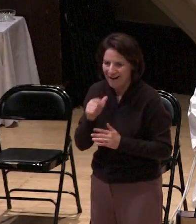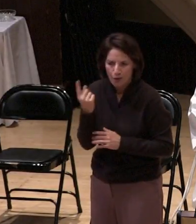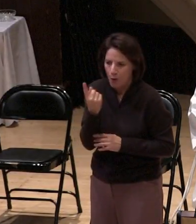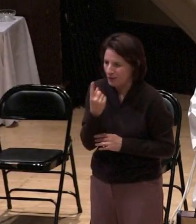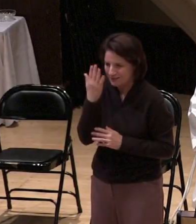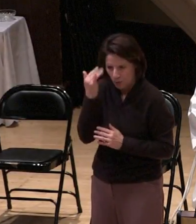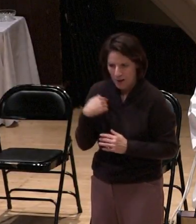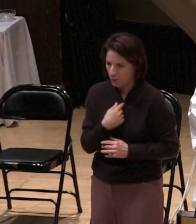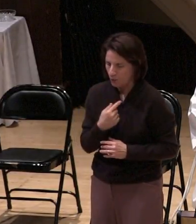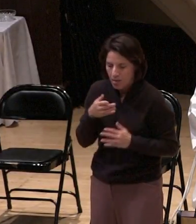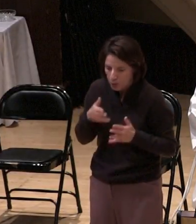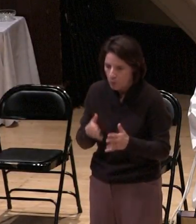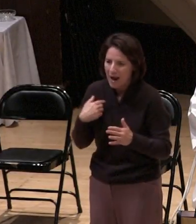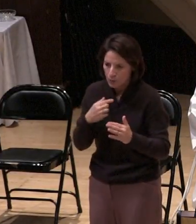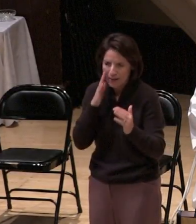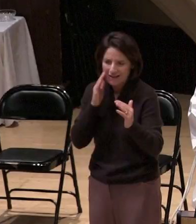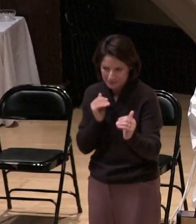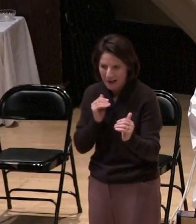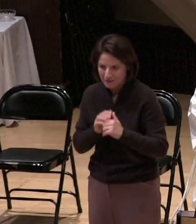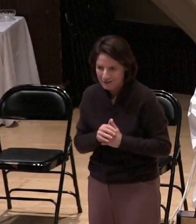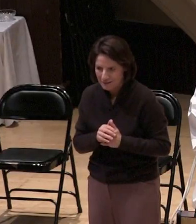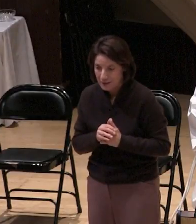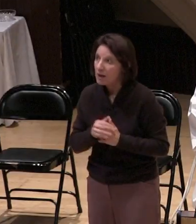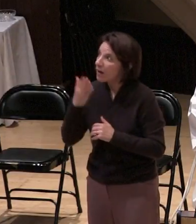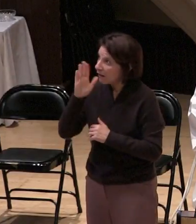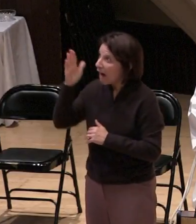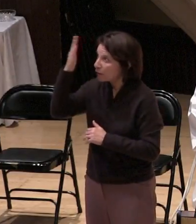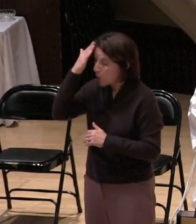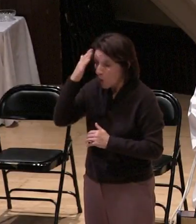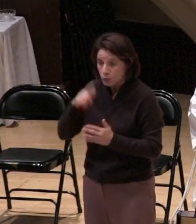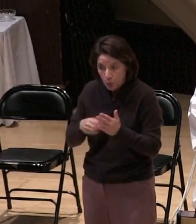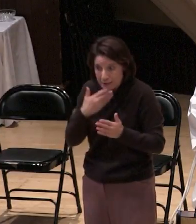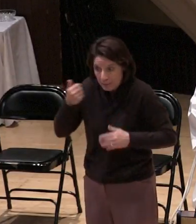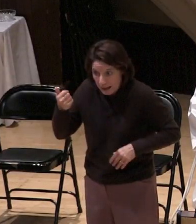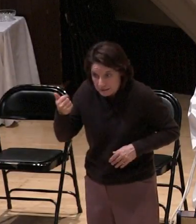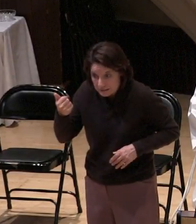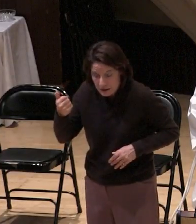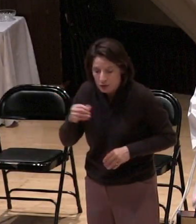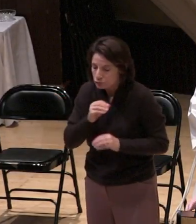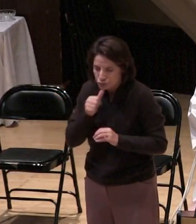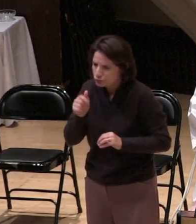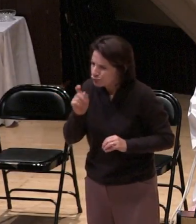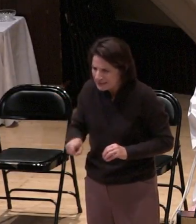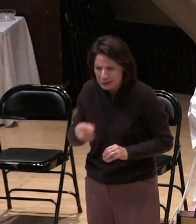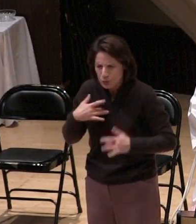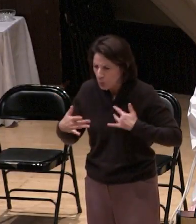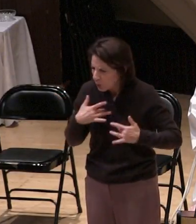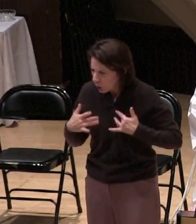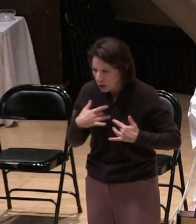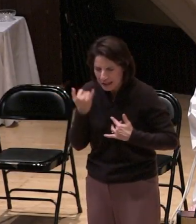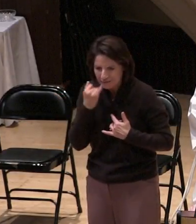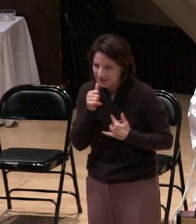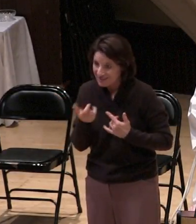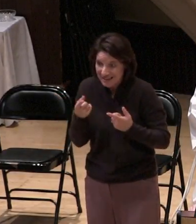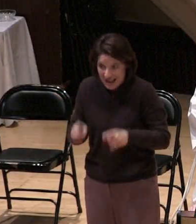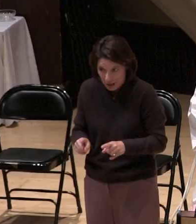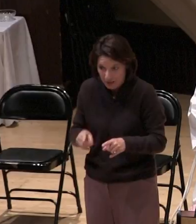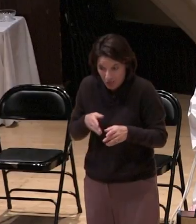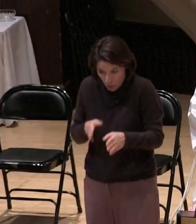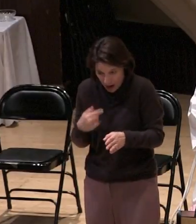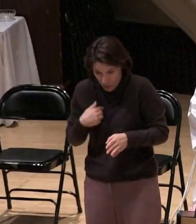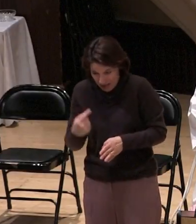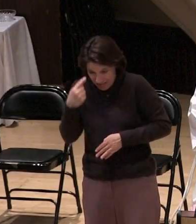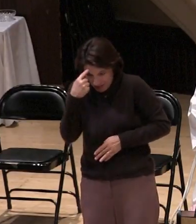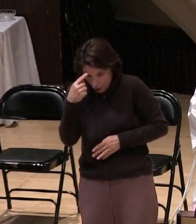expect. God knows what's best for us, though, so there's no need to worry when things don't go how we originally wanted them to